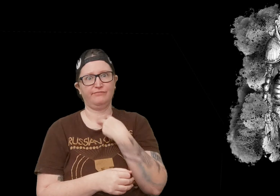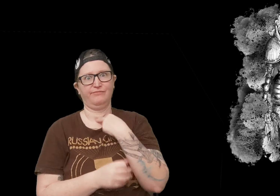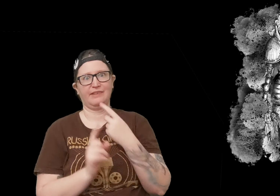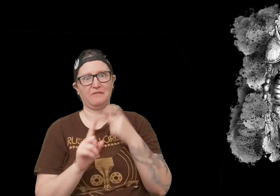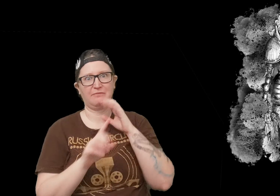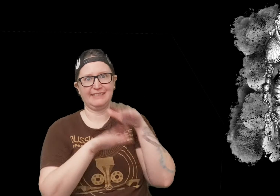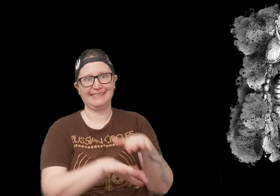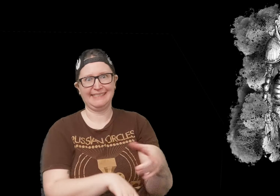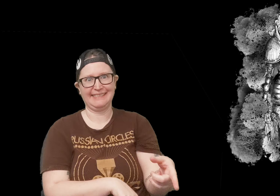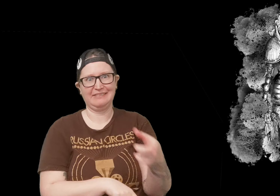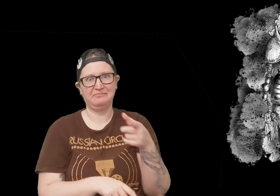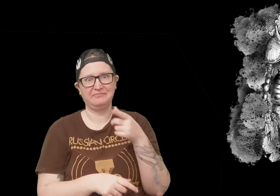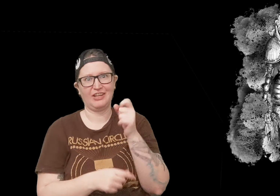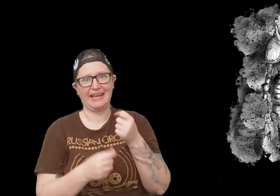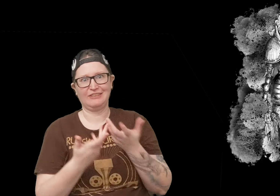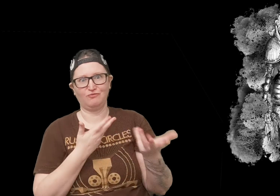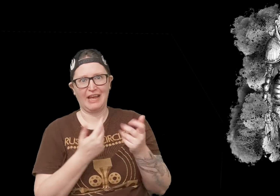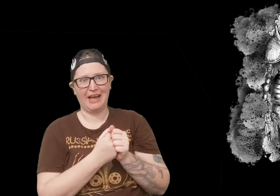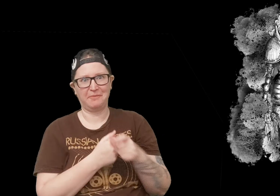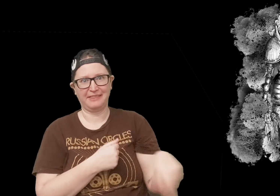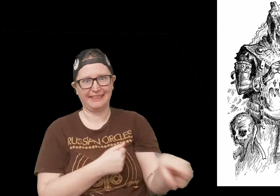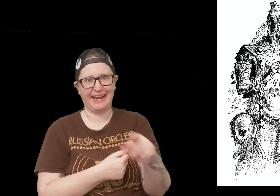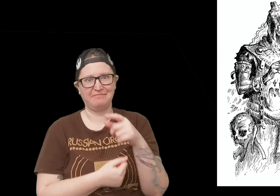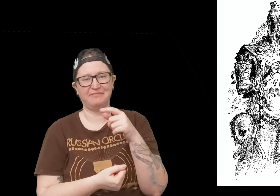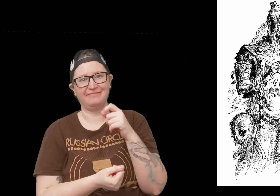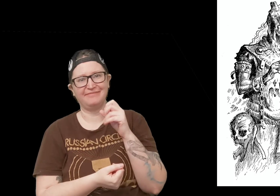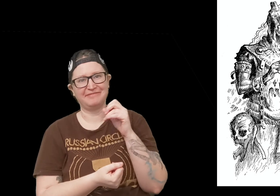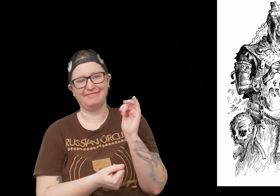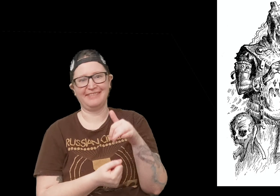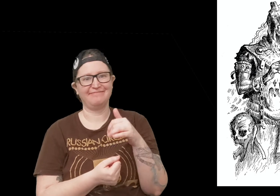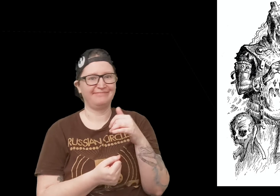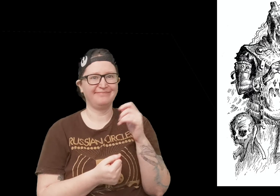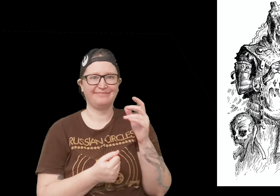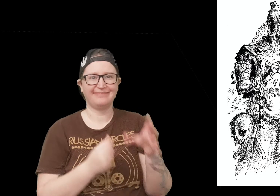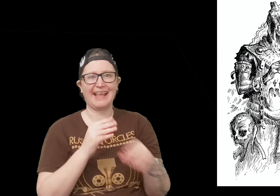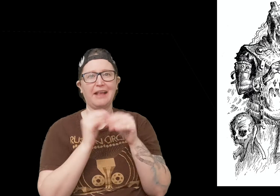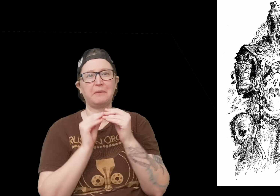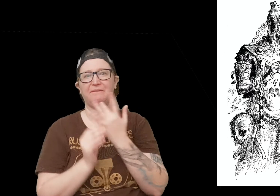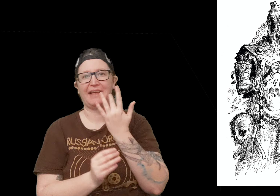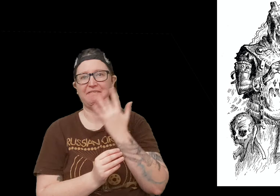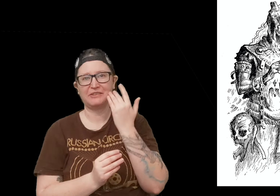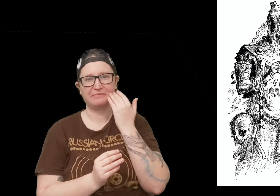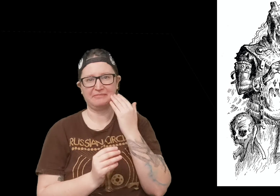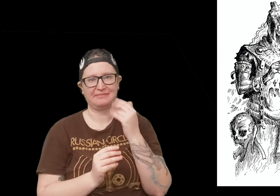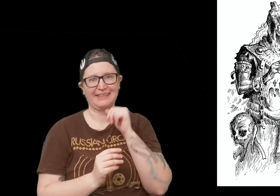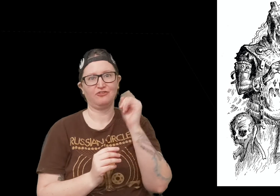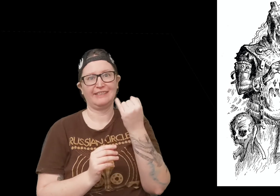ghost, who are, stuck in the sea. So you can interact with them. So I just thought that kind of, again, it added